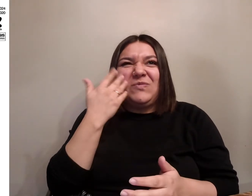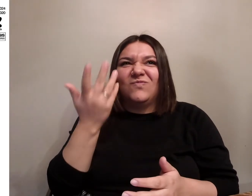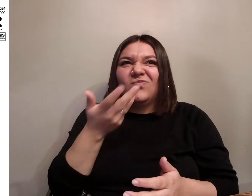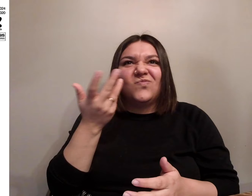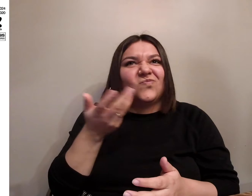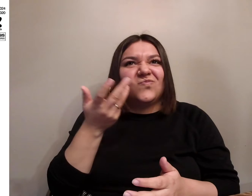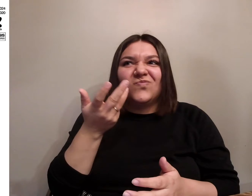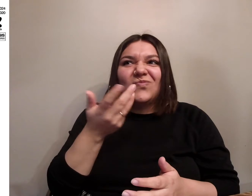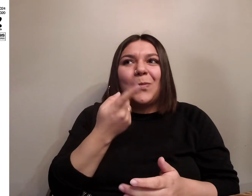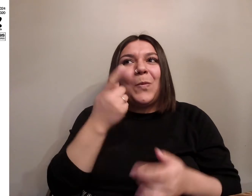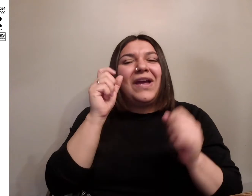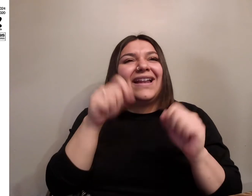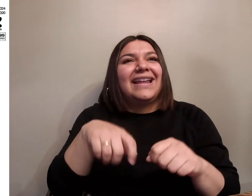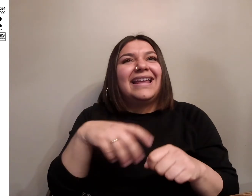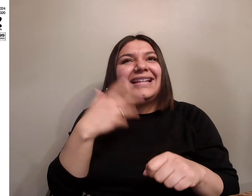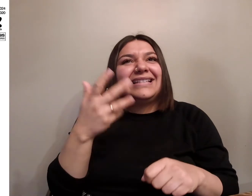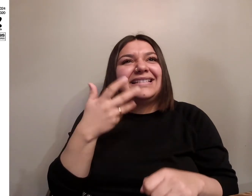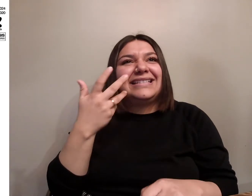cannot,